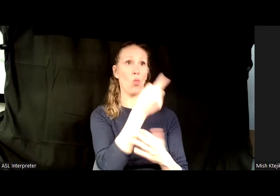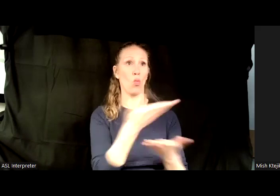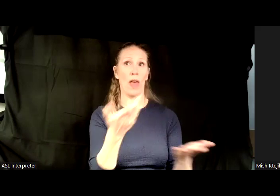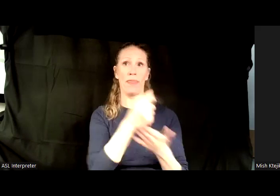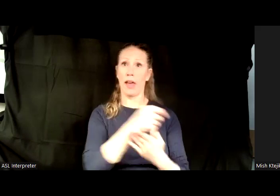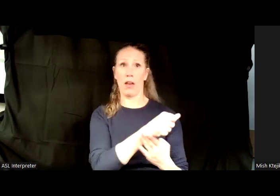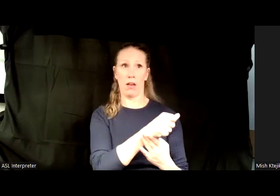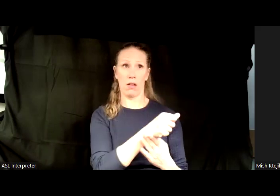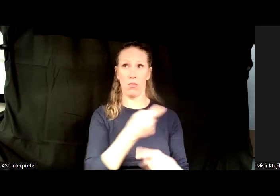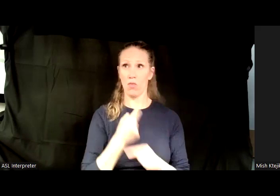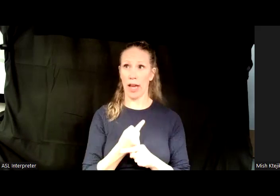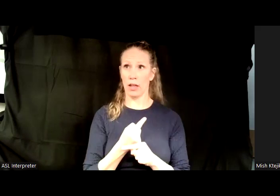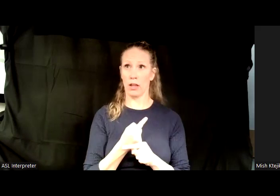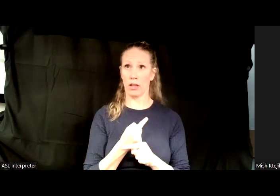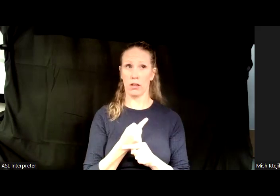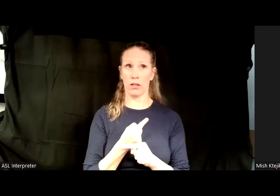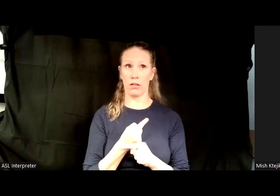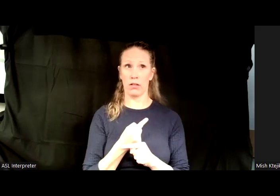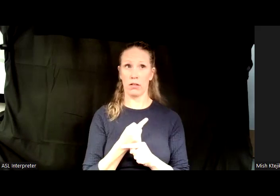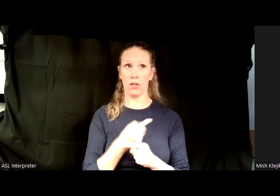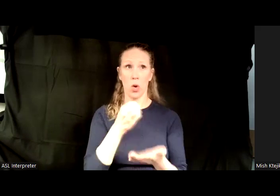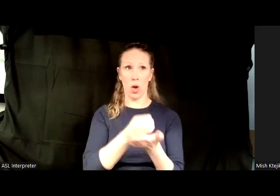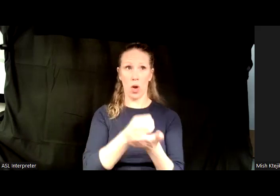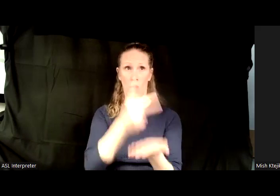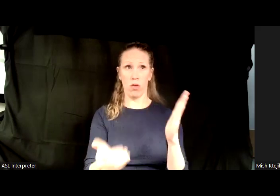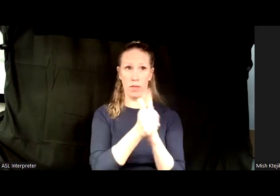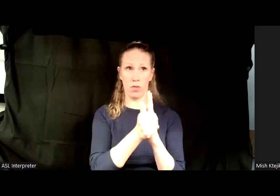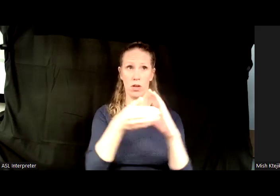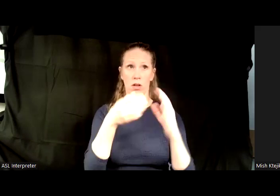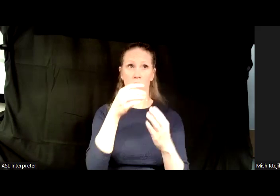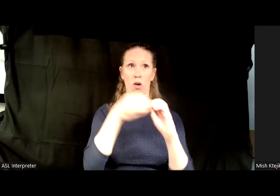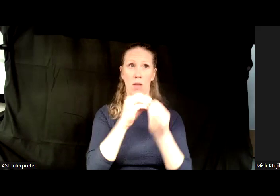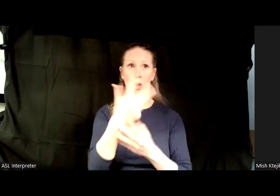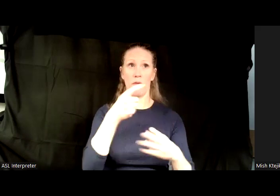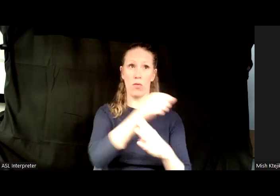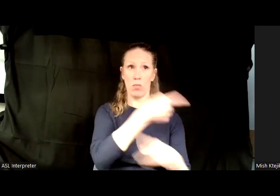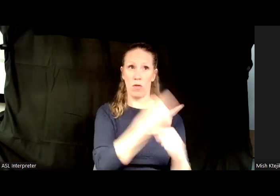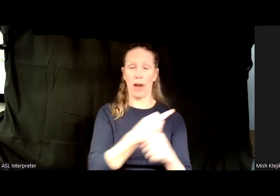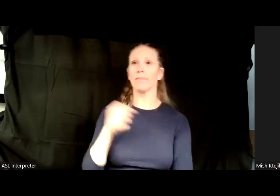So I assume, yeah, we're going to approve that amendment to remove number 3, correct?